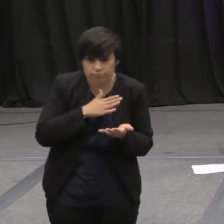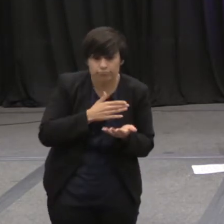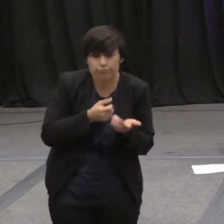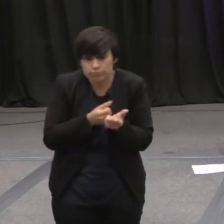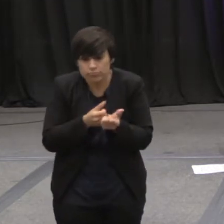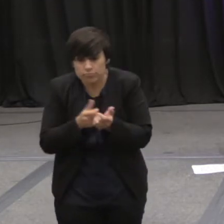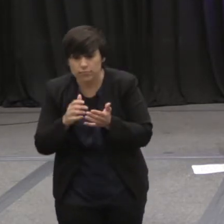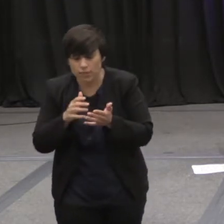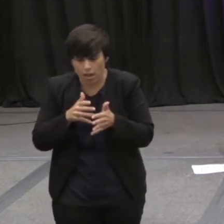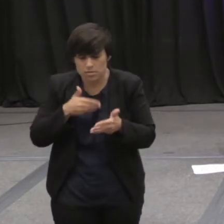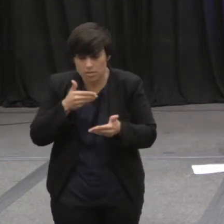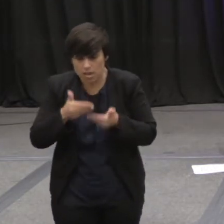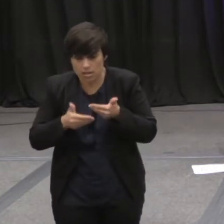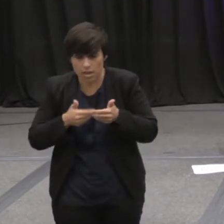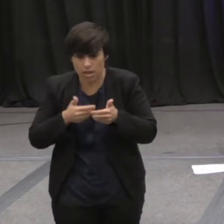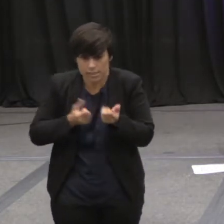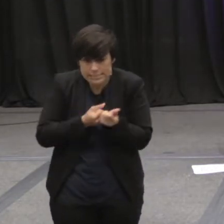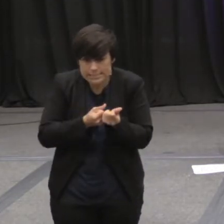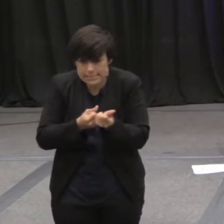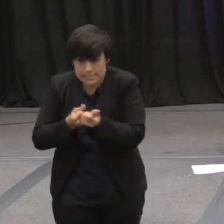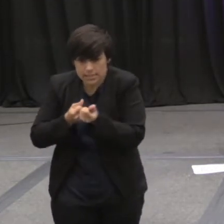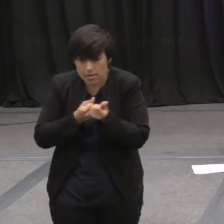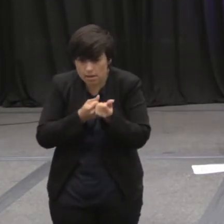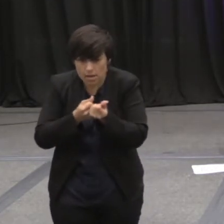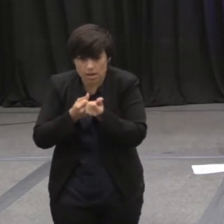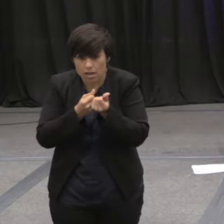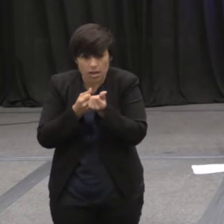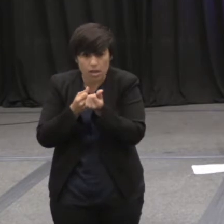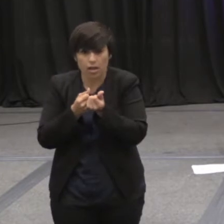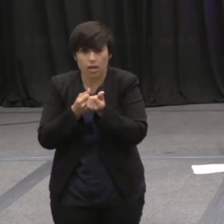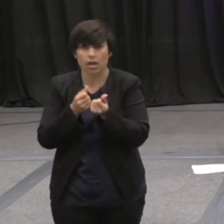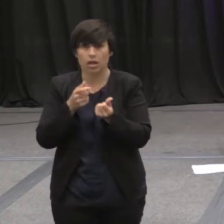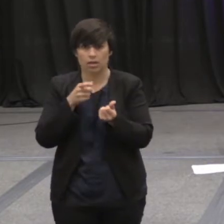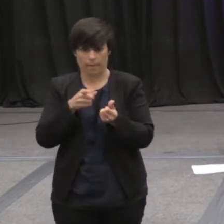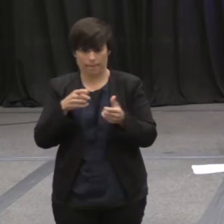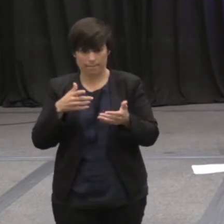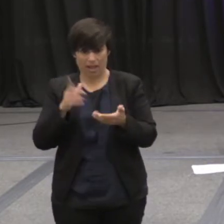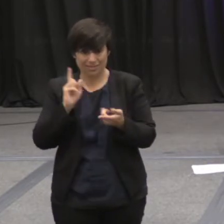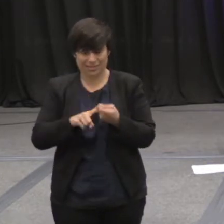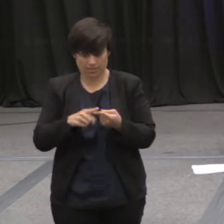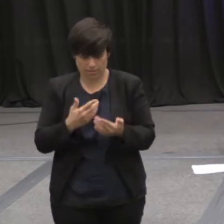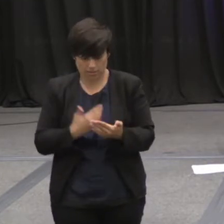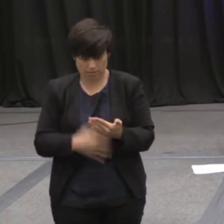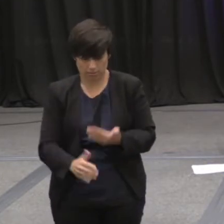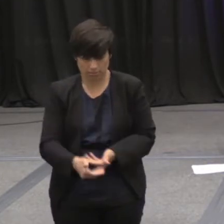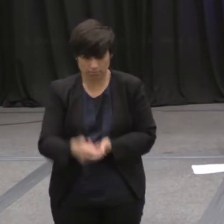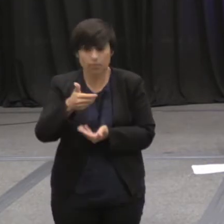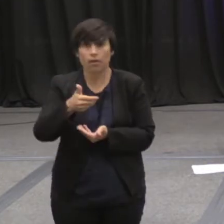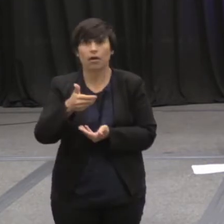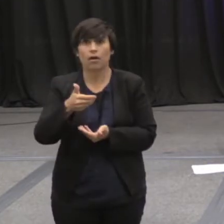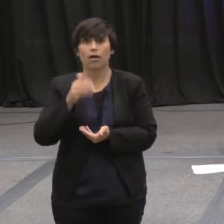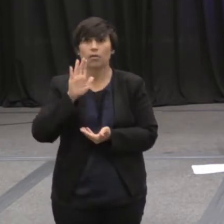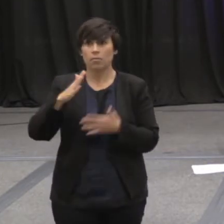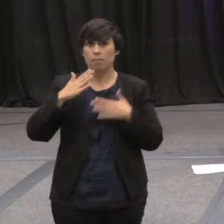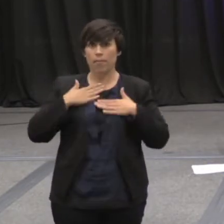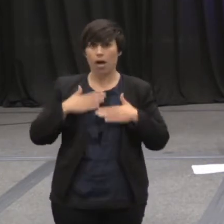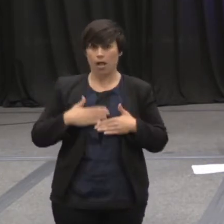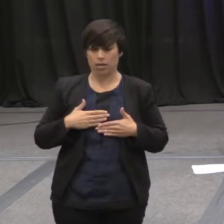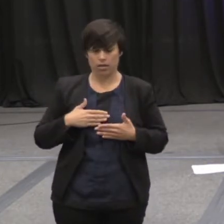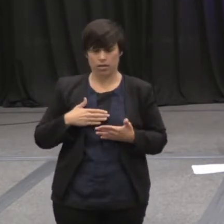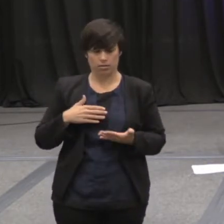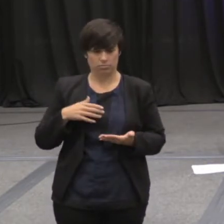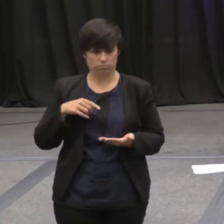rubs until the baby comes. The baby is going to be here. Her body can do this. And as someone who had to learn to be orgasmic, I had